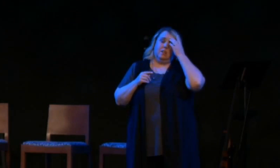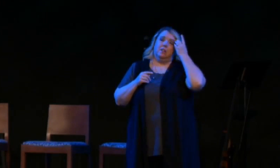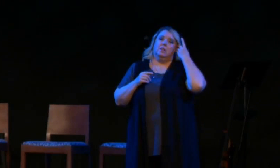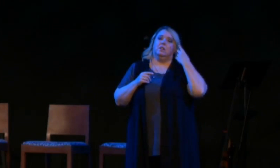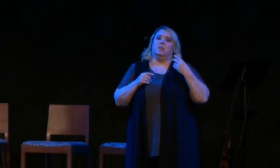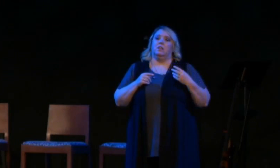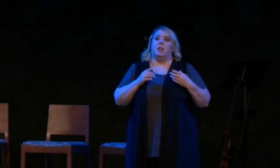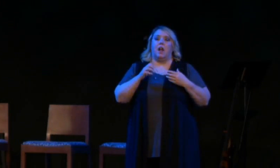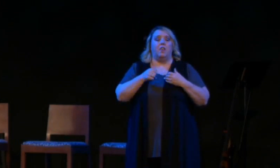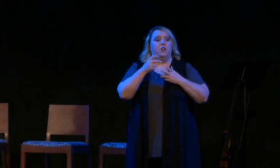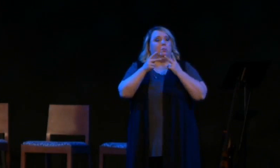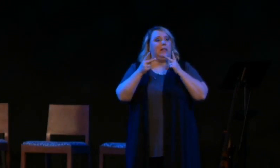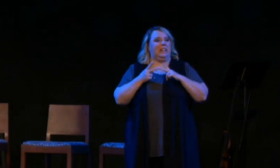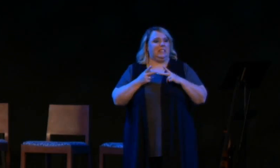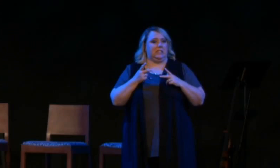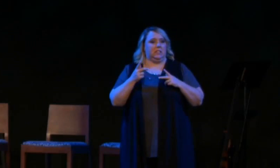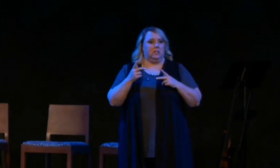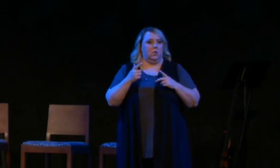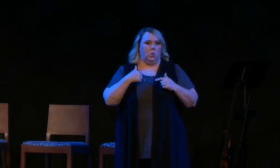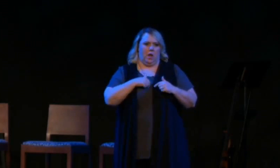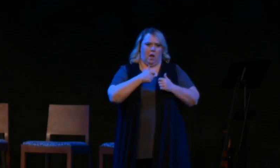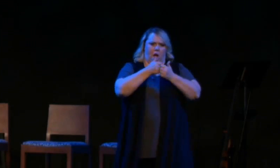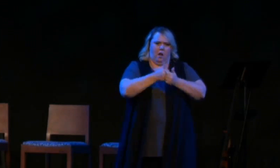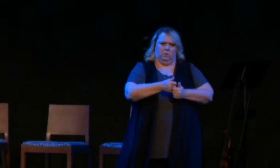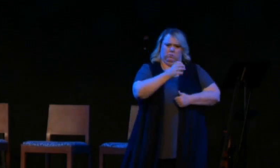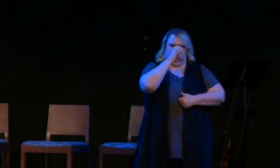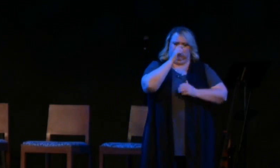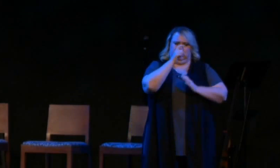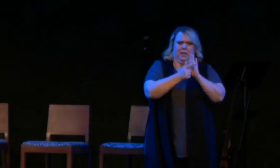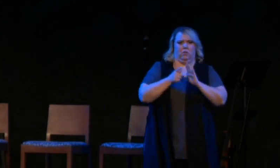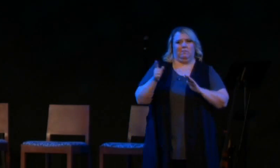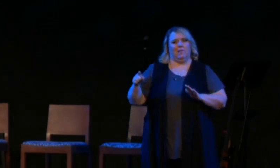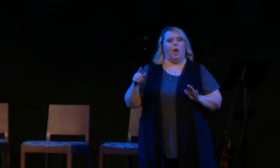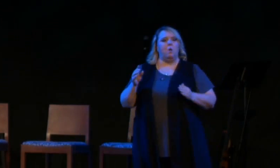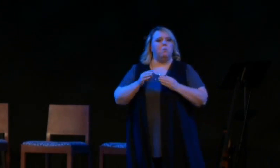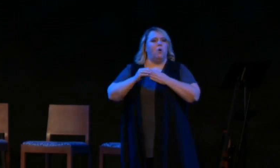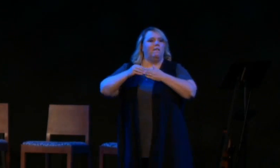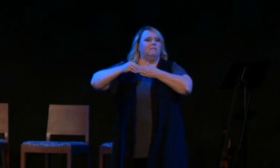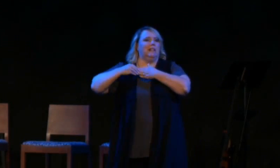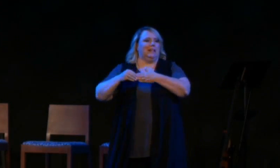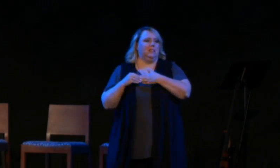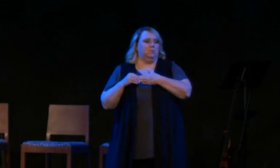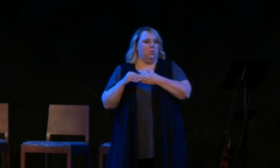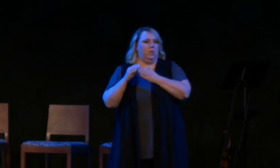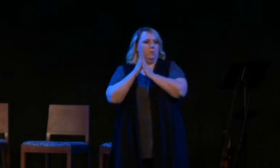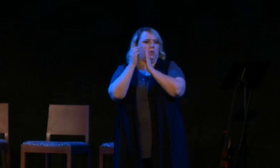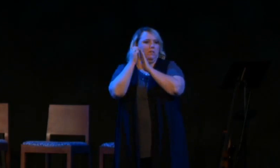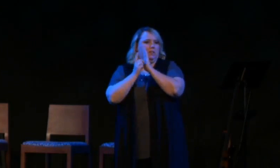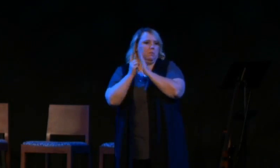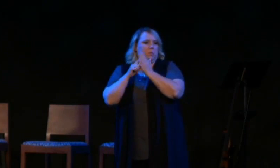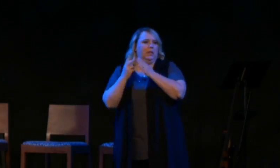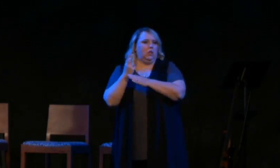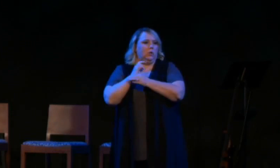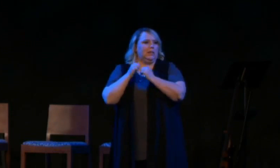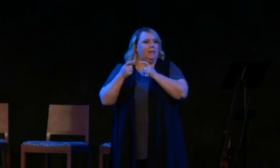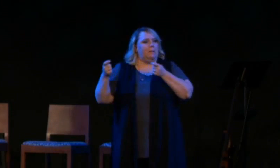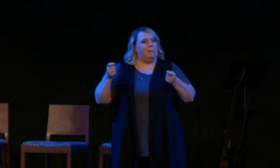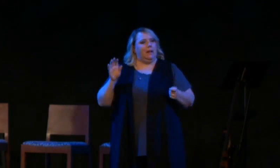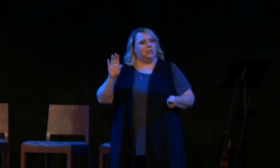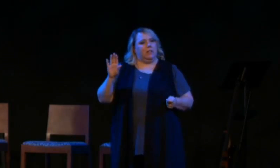less legalistic than we tend to be, and they're just more flexible in what parts of the book of discipline they use and how they manage